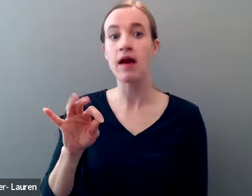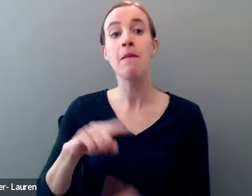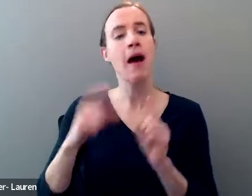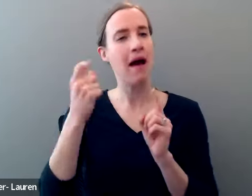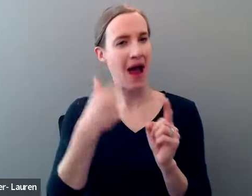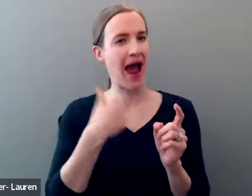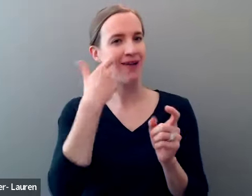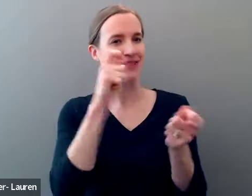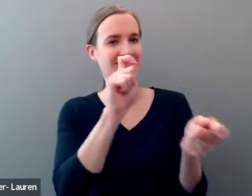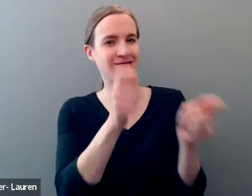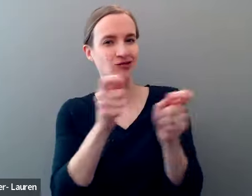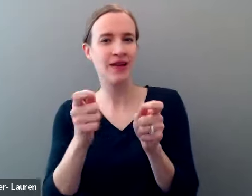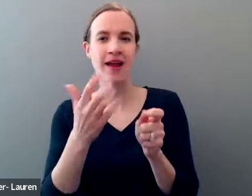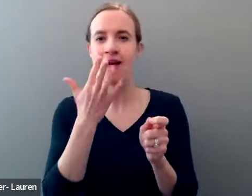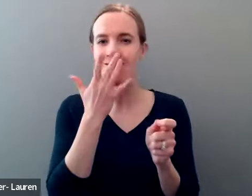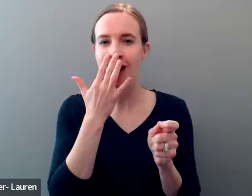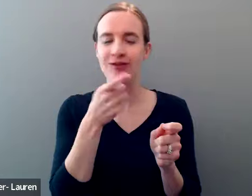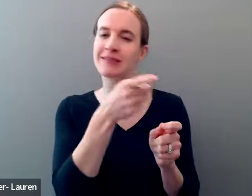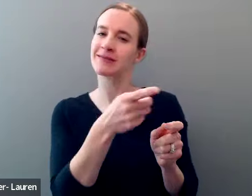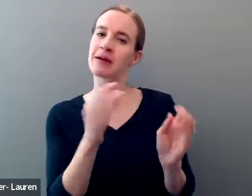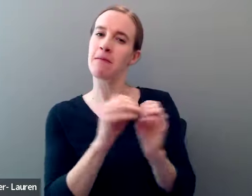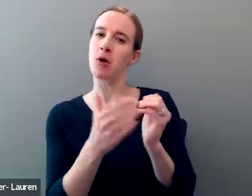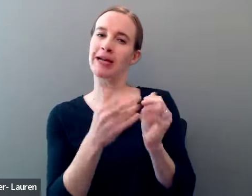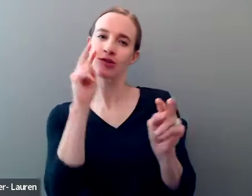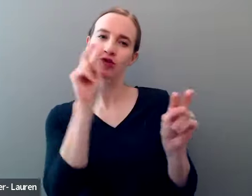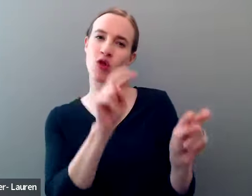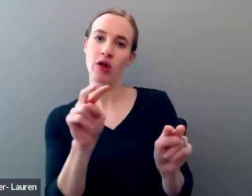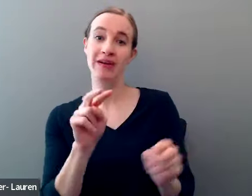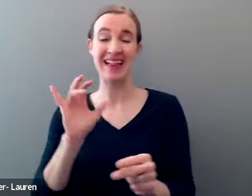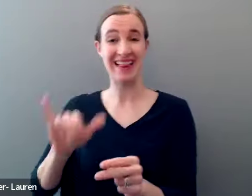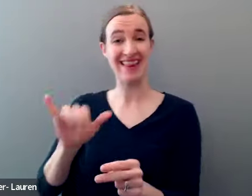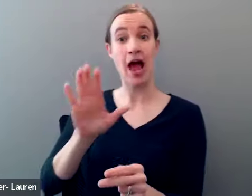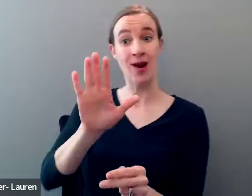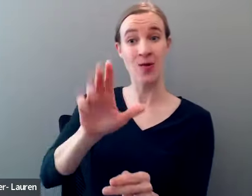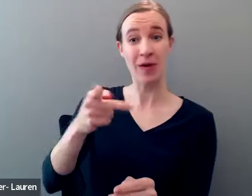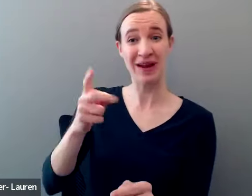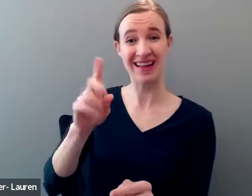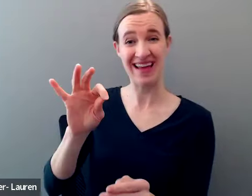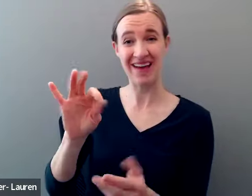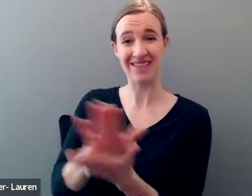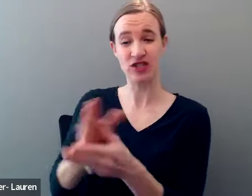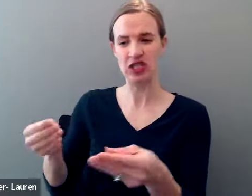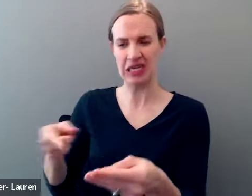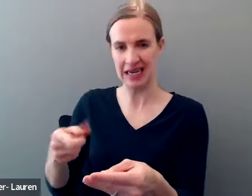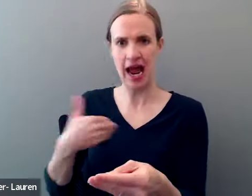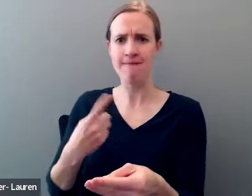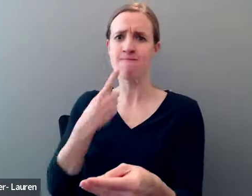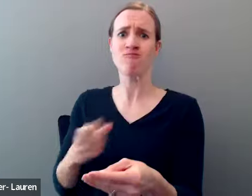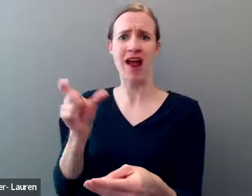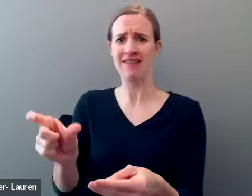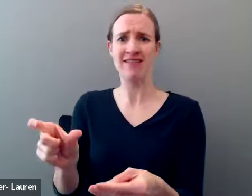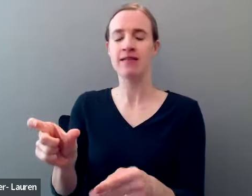I chose them to be more pleasant. There's bright red on the sheet that you have in your PDF that I don't love, but I didn't know how to change